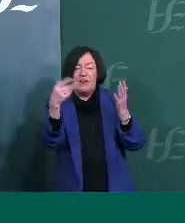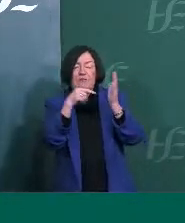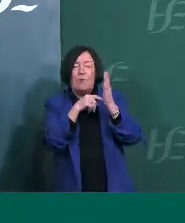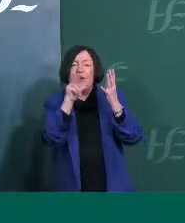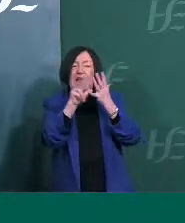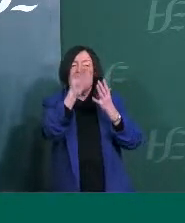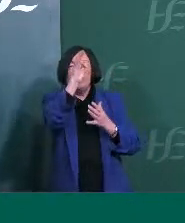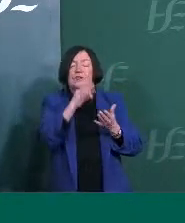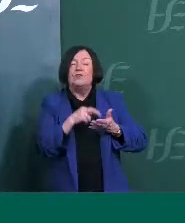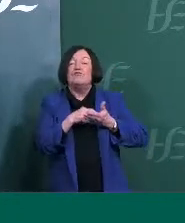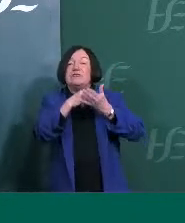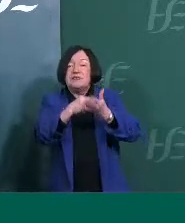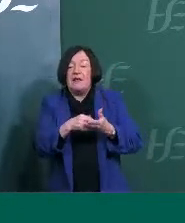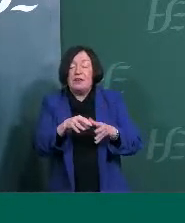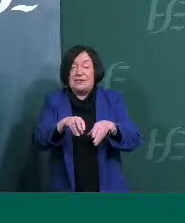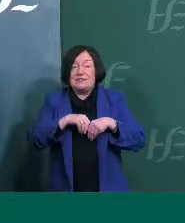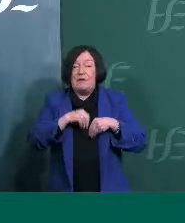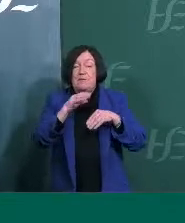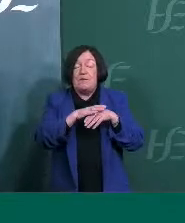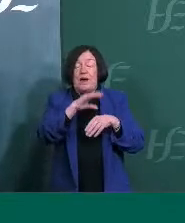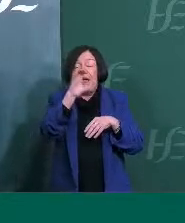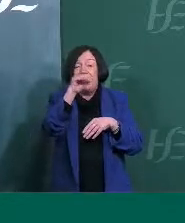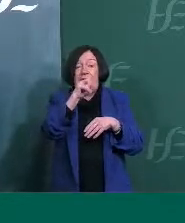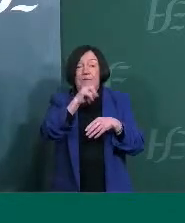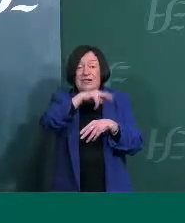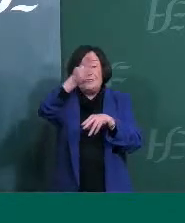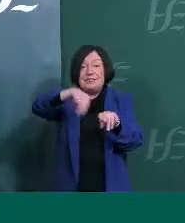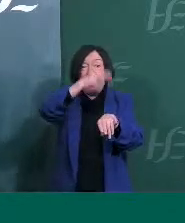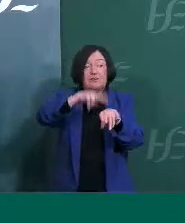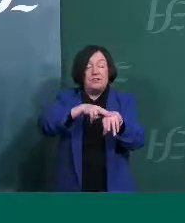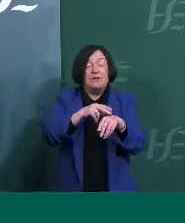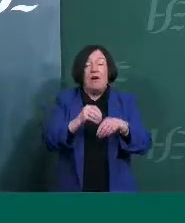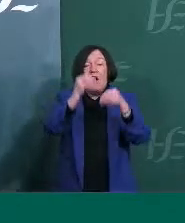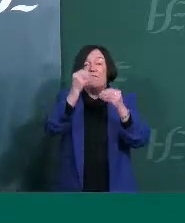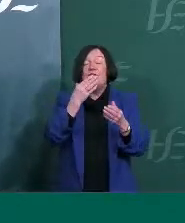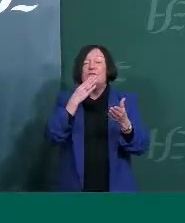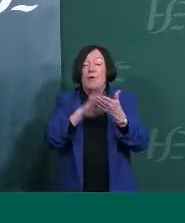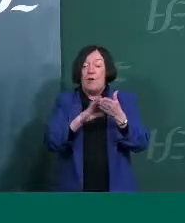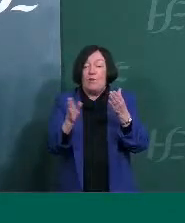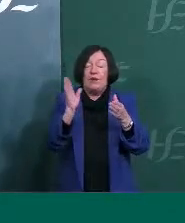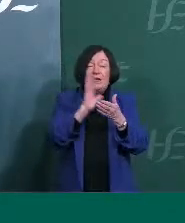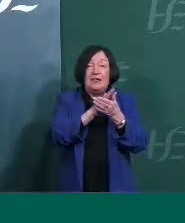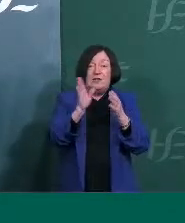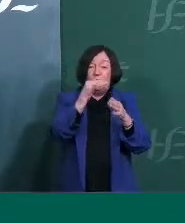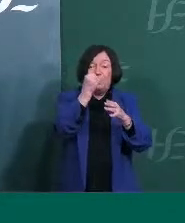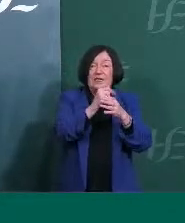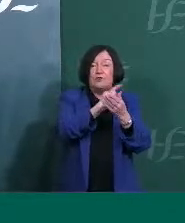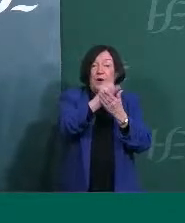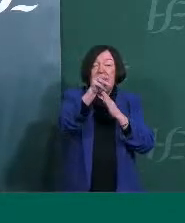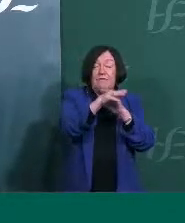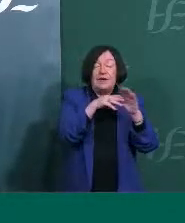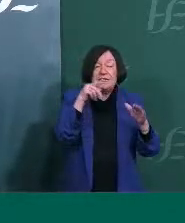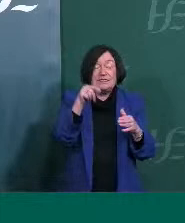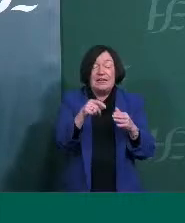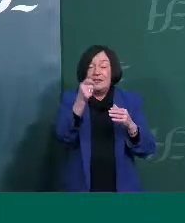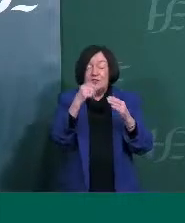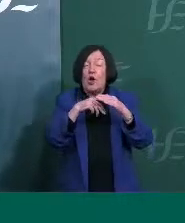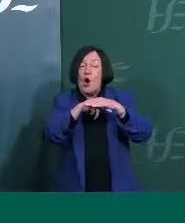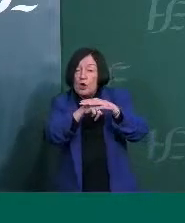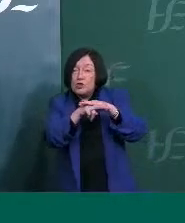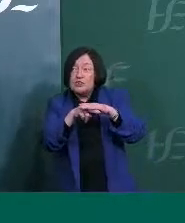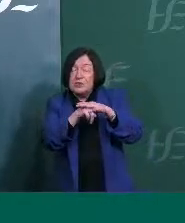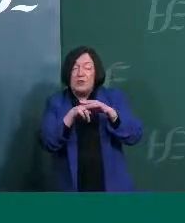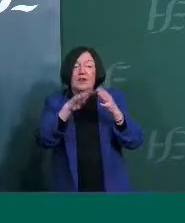75.8% of referrals accepted by CAMS nationally were offered an appointment within 12 weeks, and that's against a target of 78%, so slightly below target.